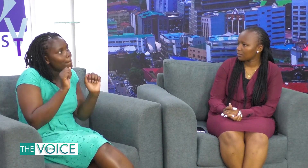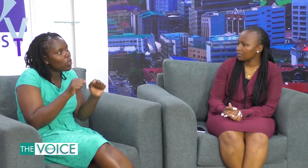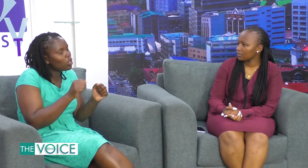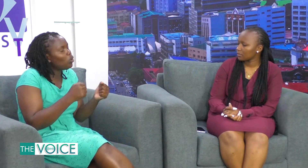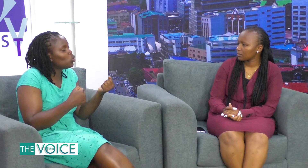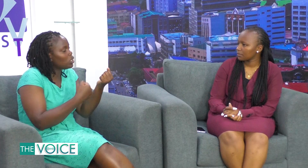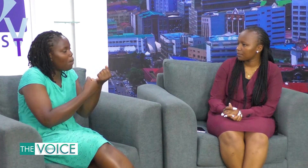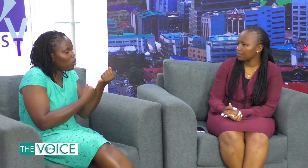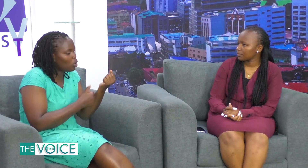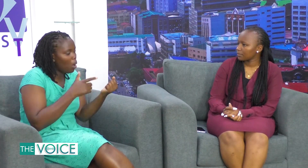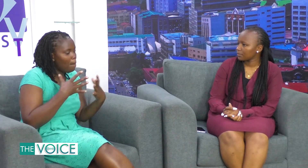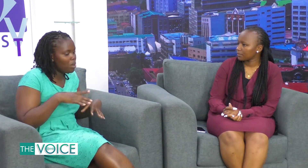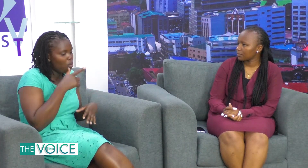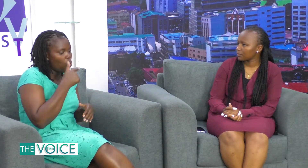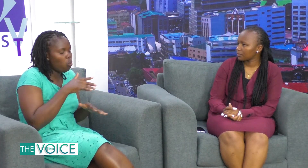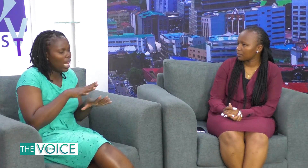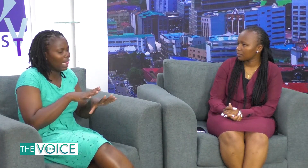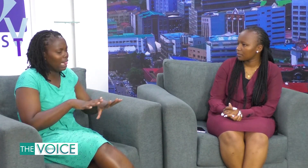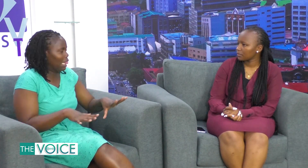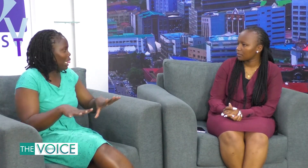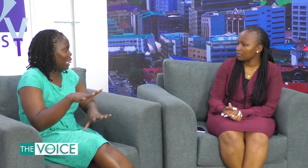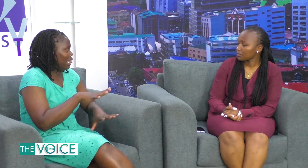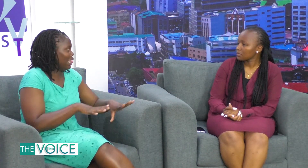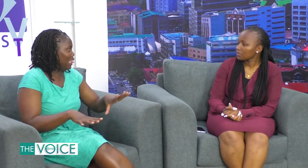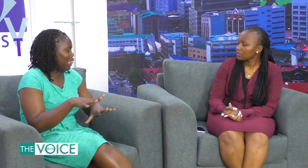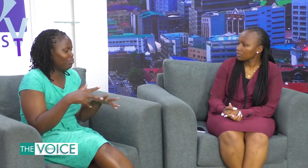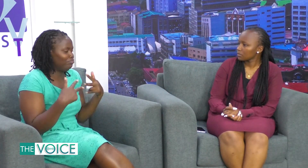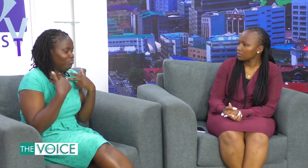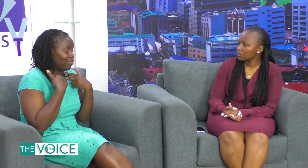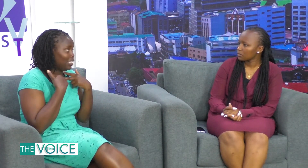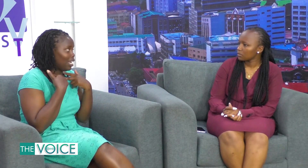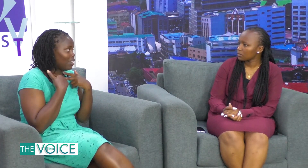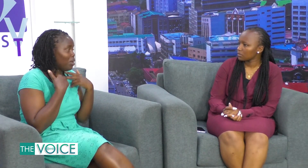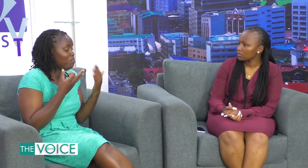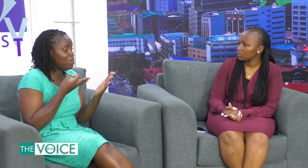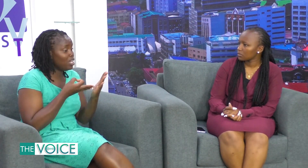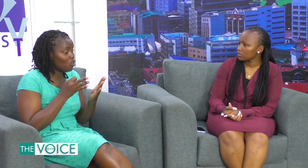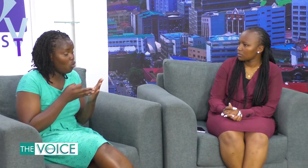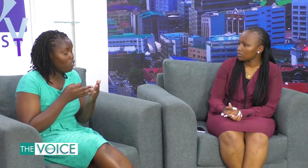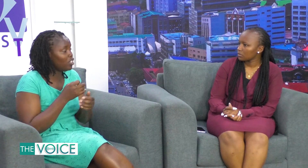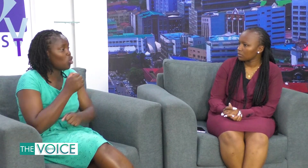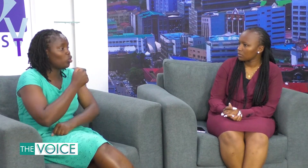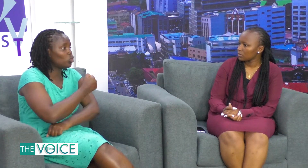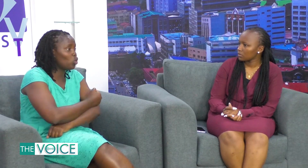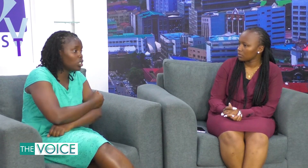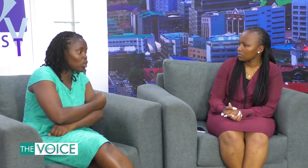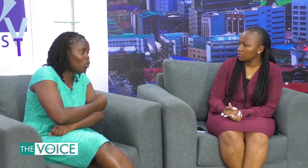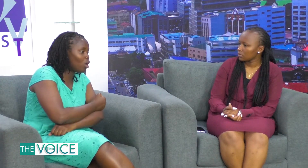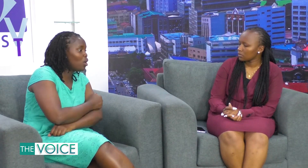or advisors or mentors who can support people who are maybe in a very stuck position because of school